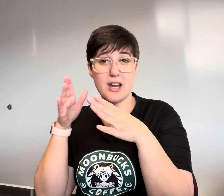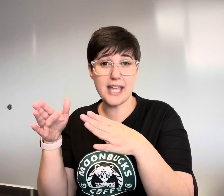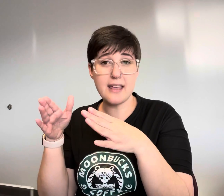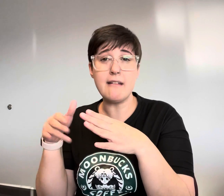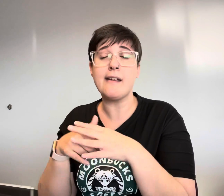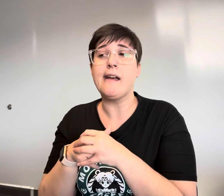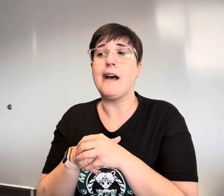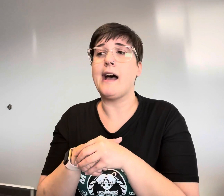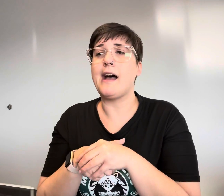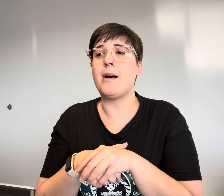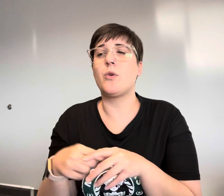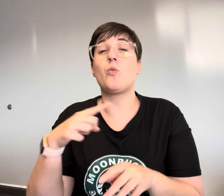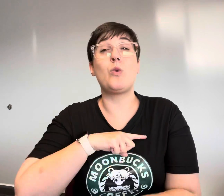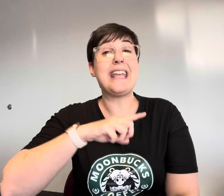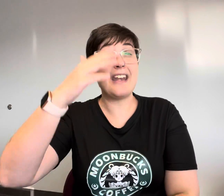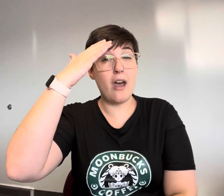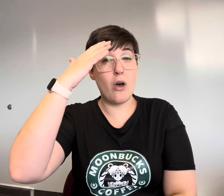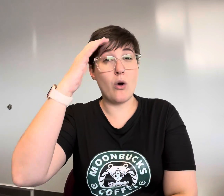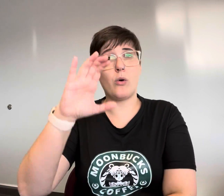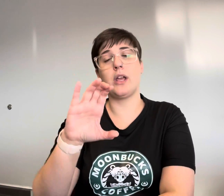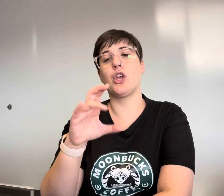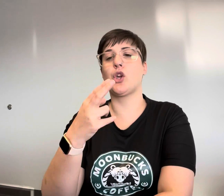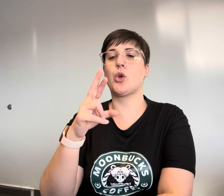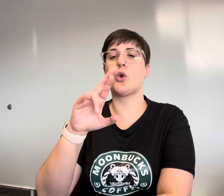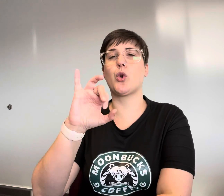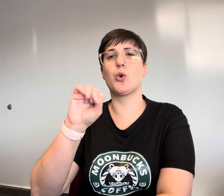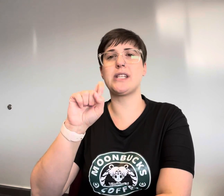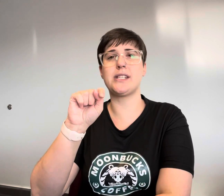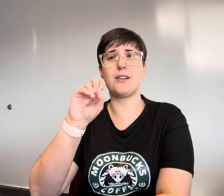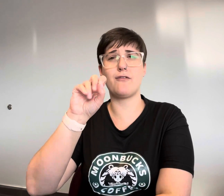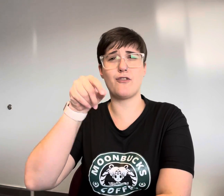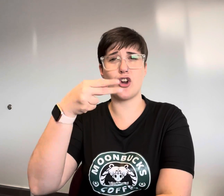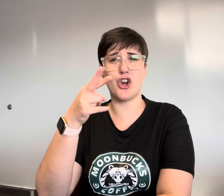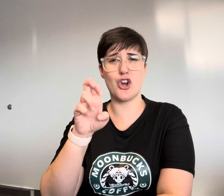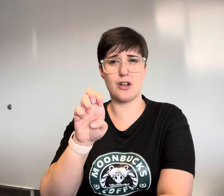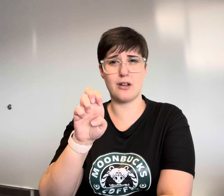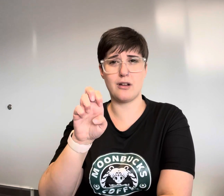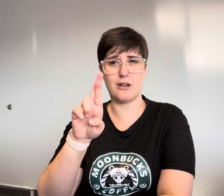period. We know Christopher